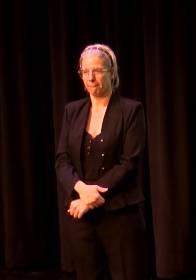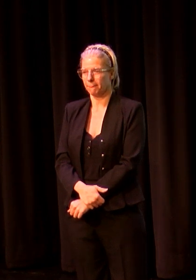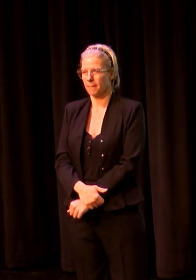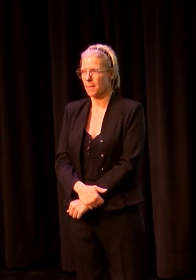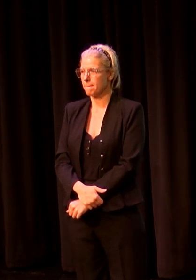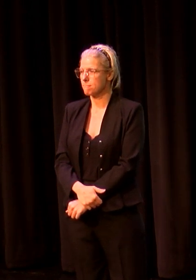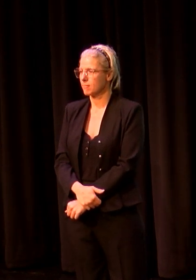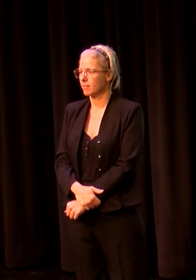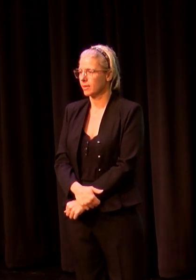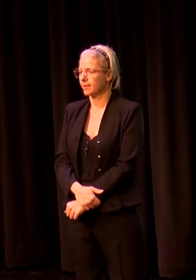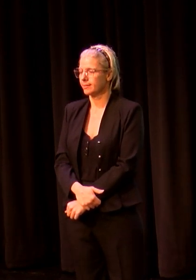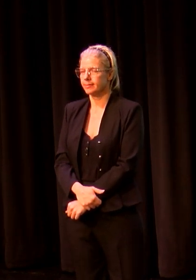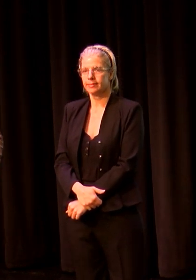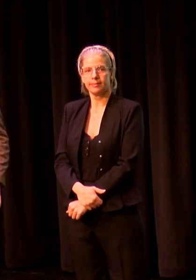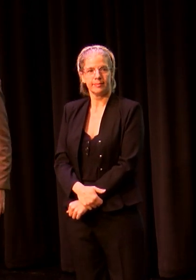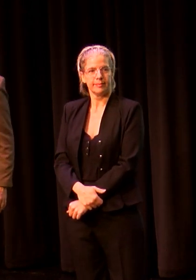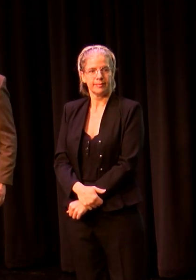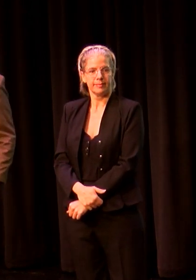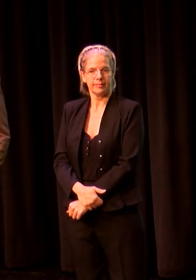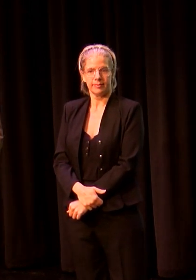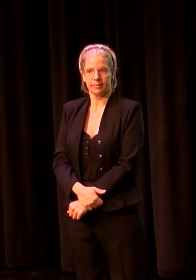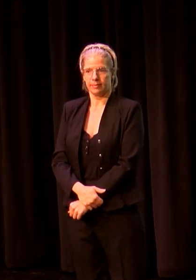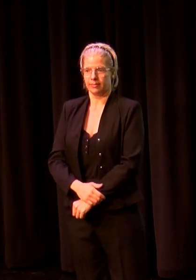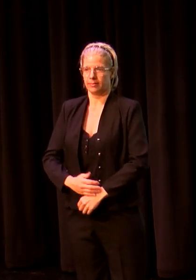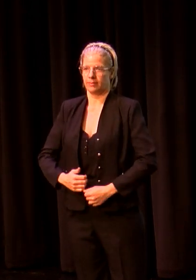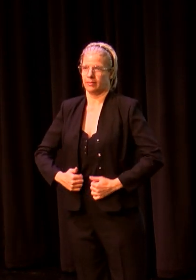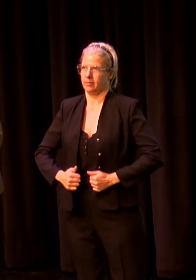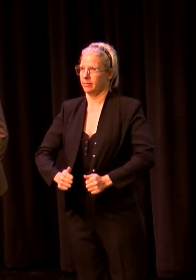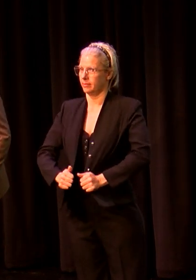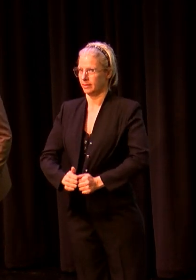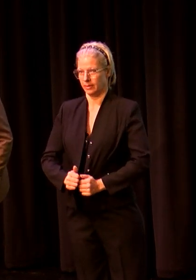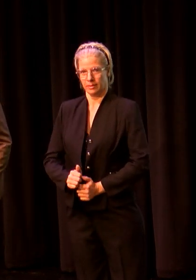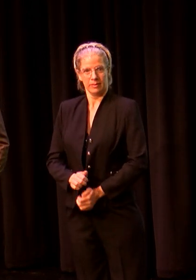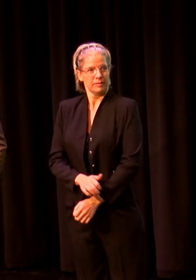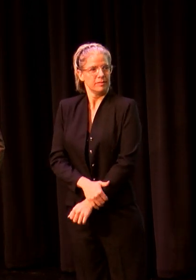And once. Eaton.